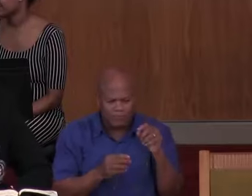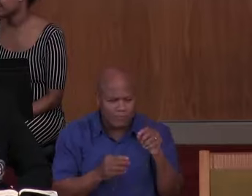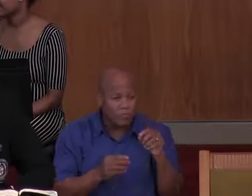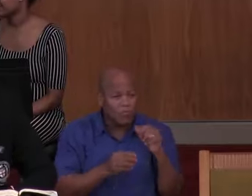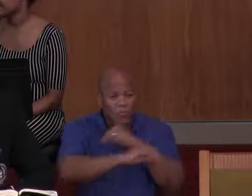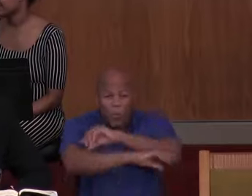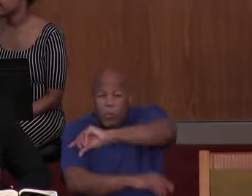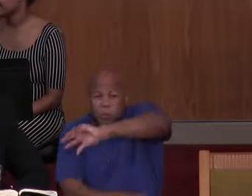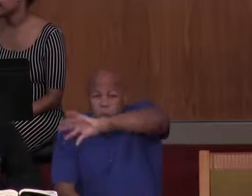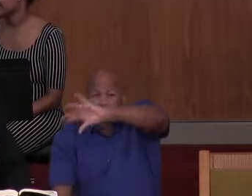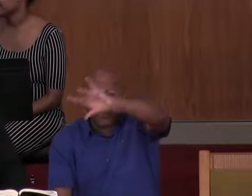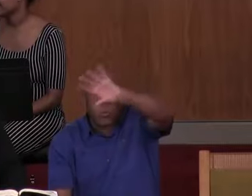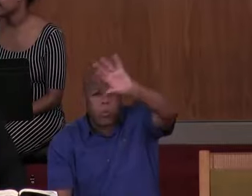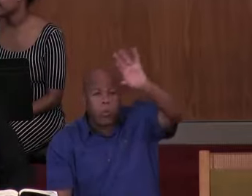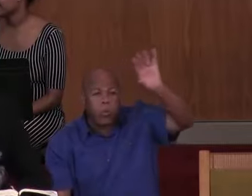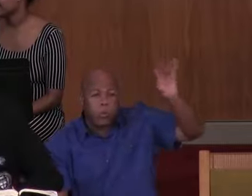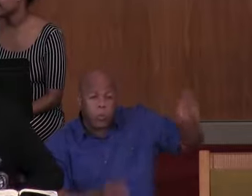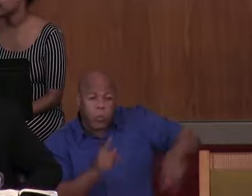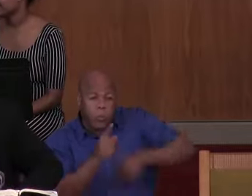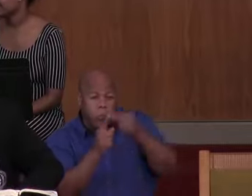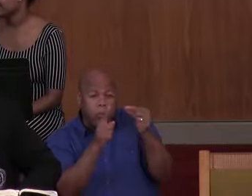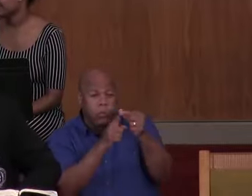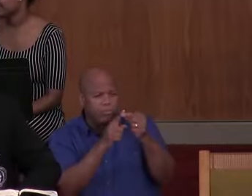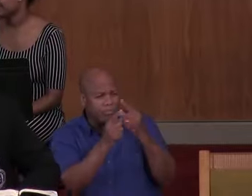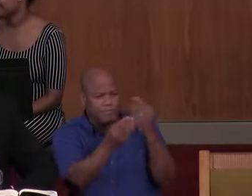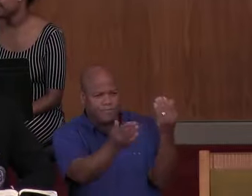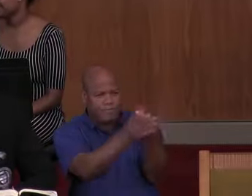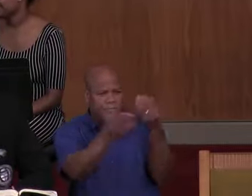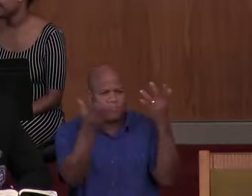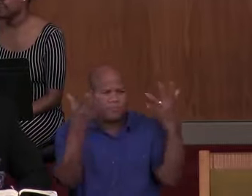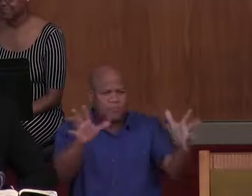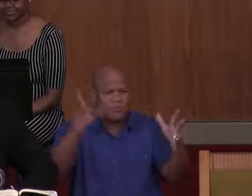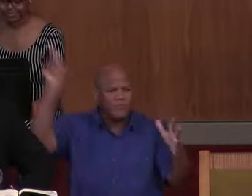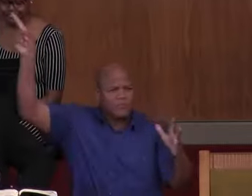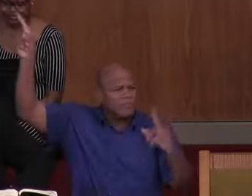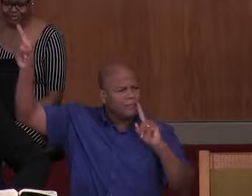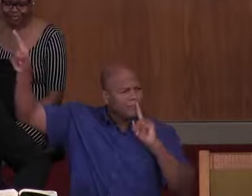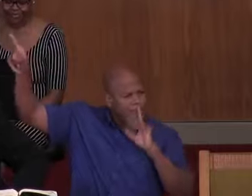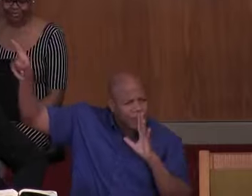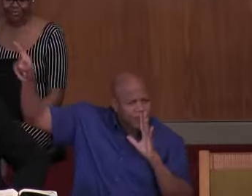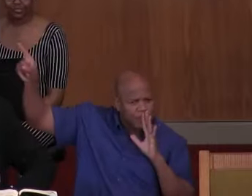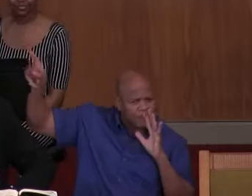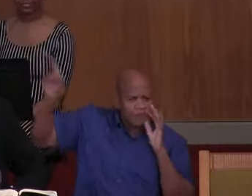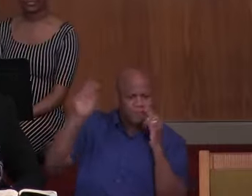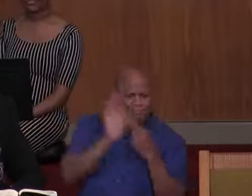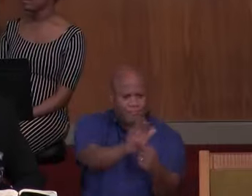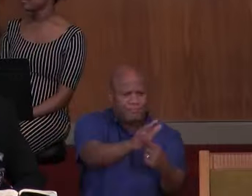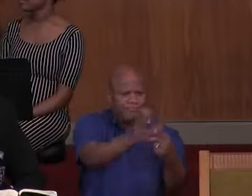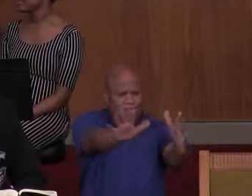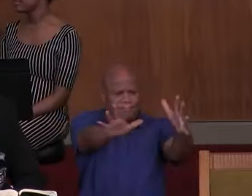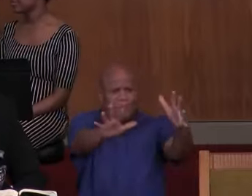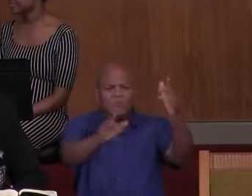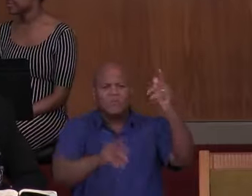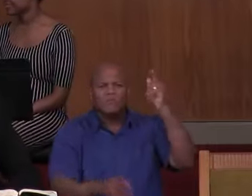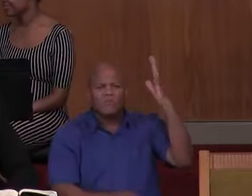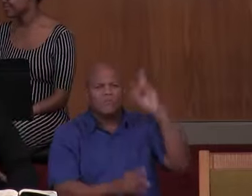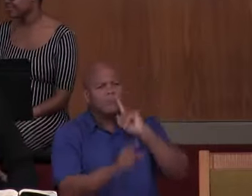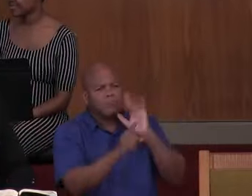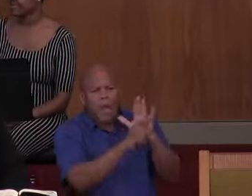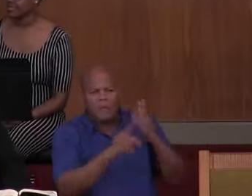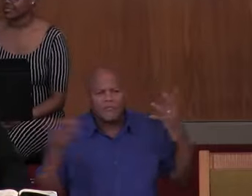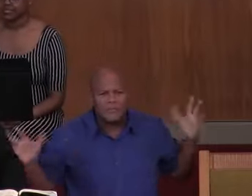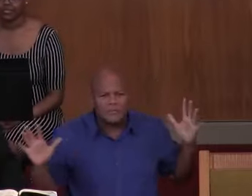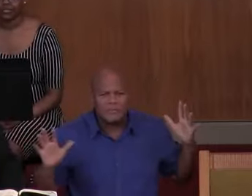rhema word, but this is just to confirm what God has already spoken, what God has already showed you, what God has already promised